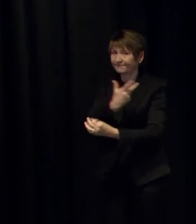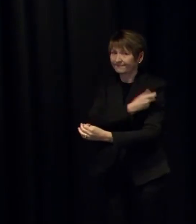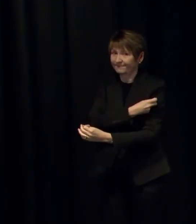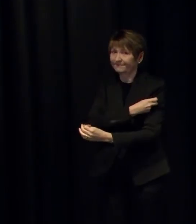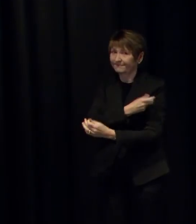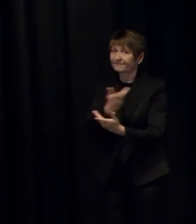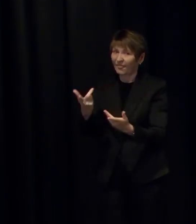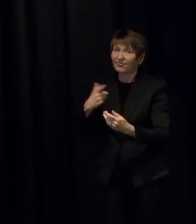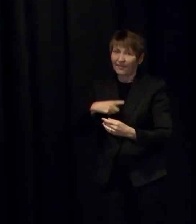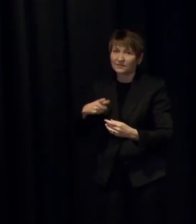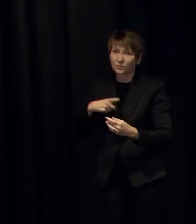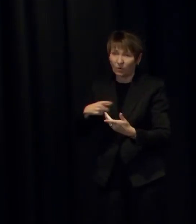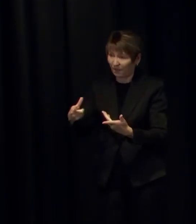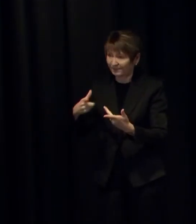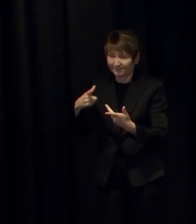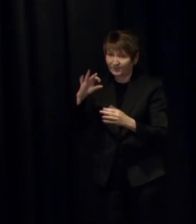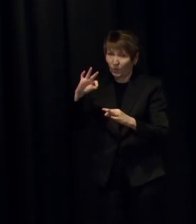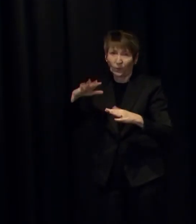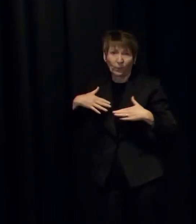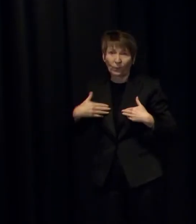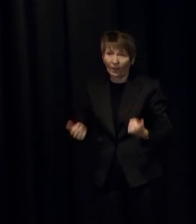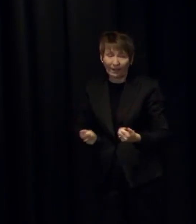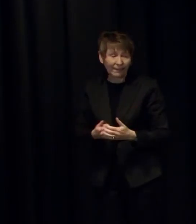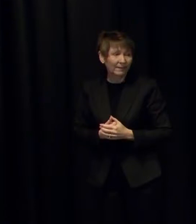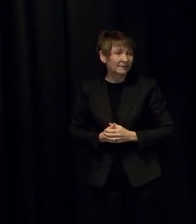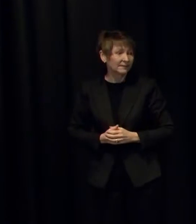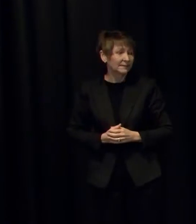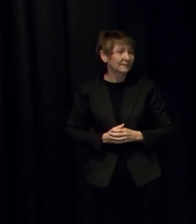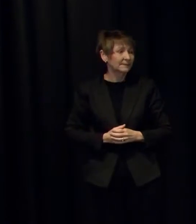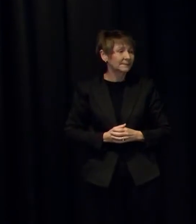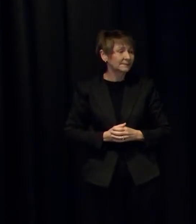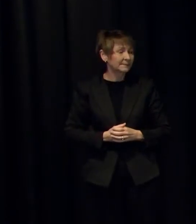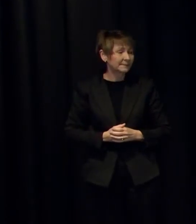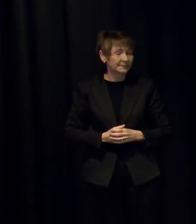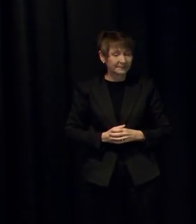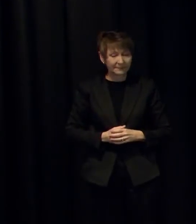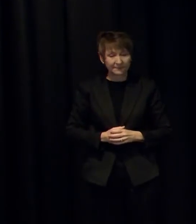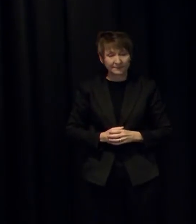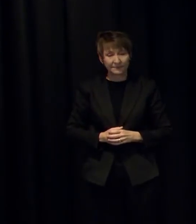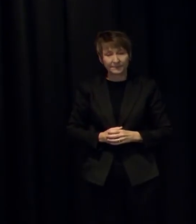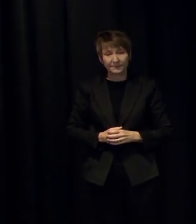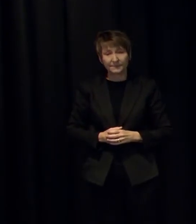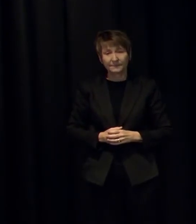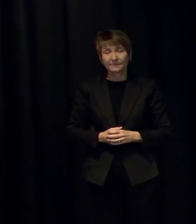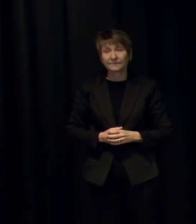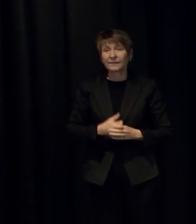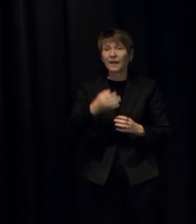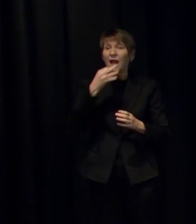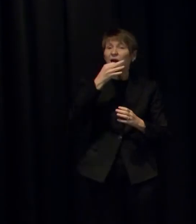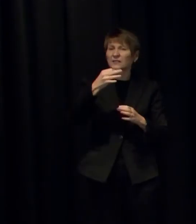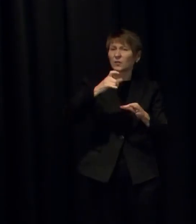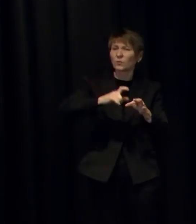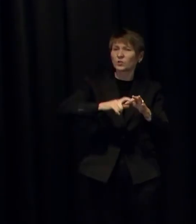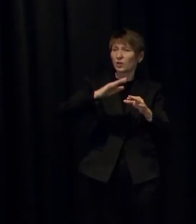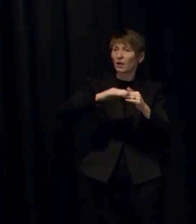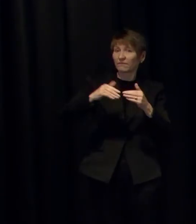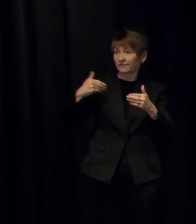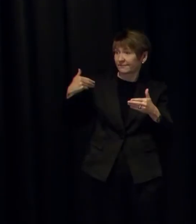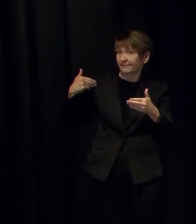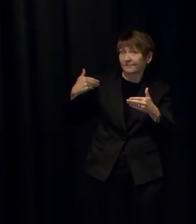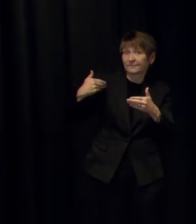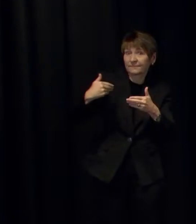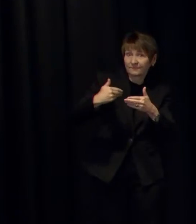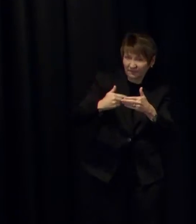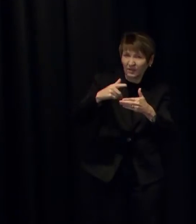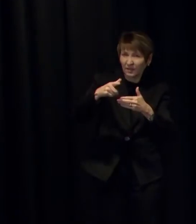So we've seen the peaks being modelled as a little bit earlier than what we previously were thinking. Can you sort of give us an idea of what